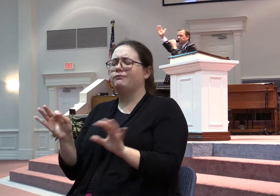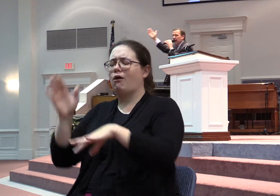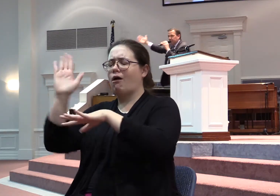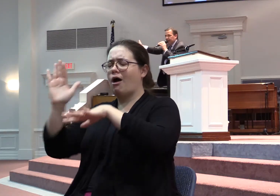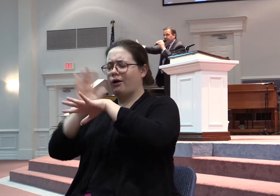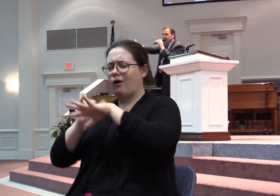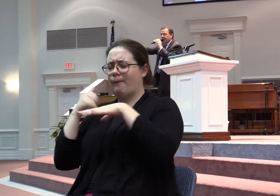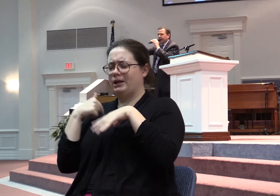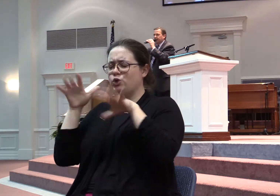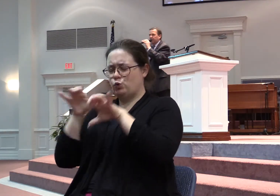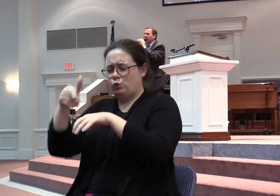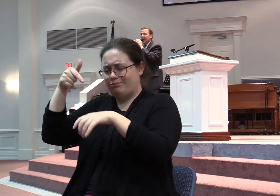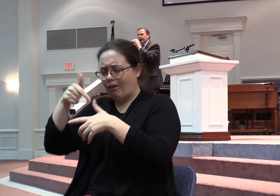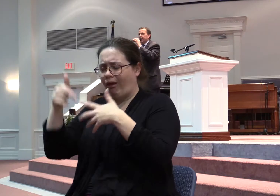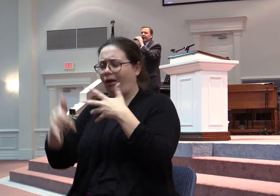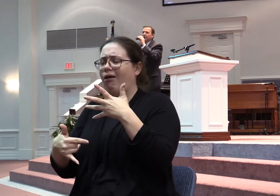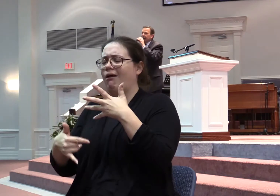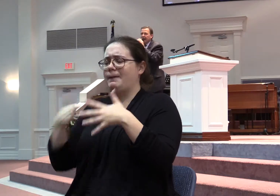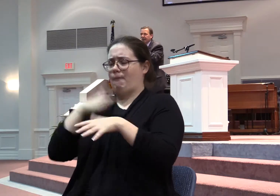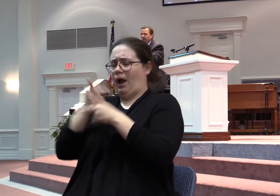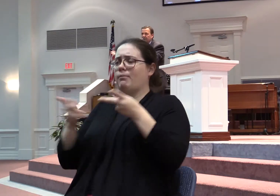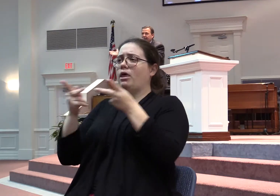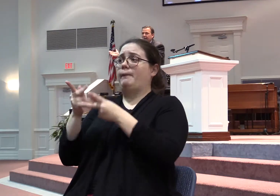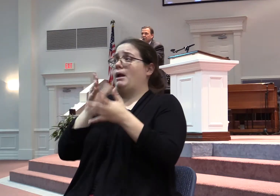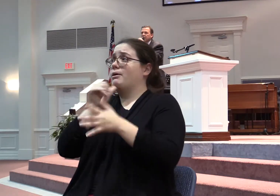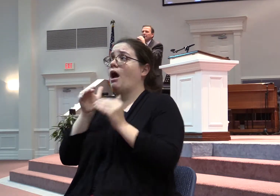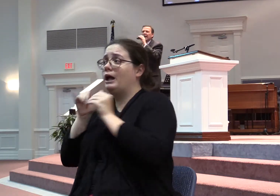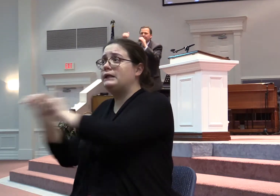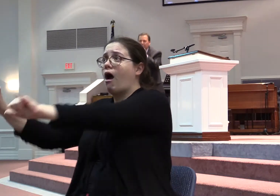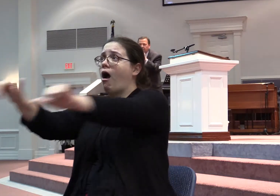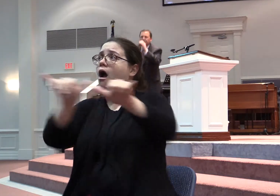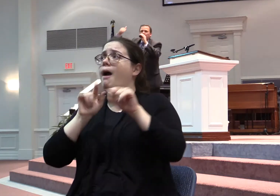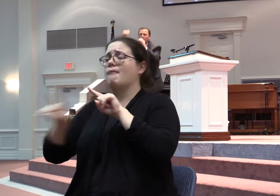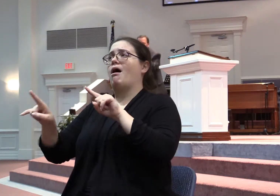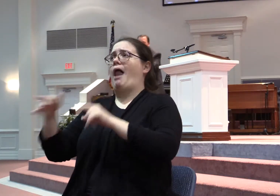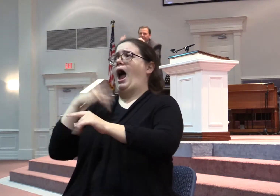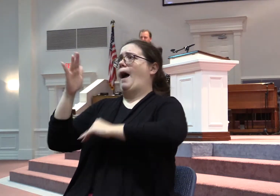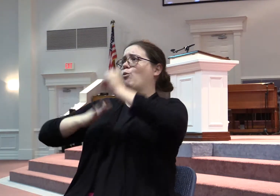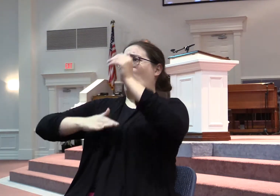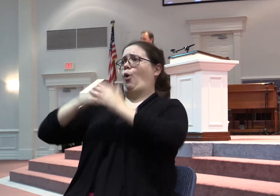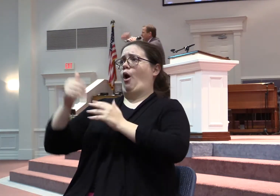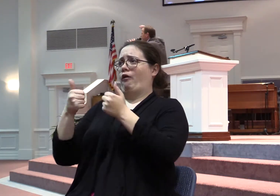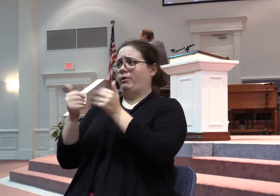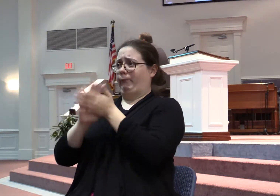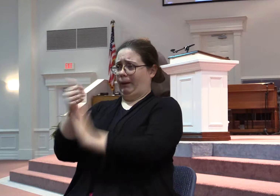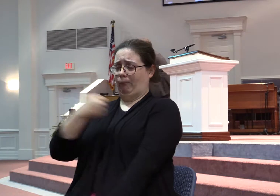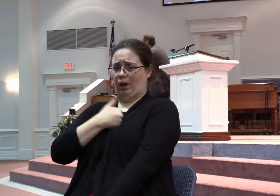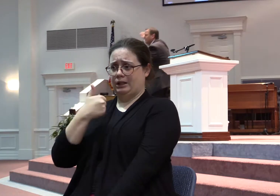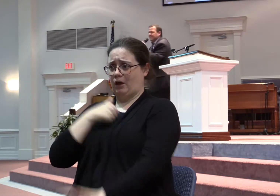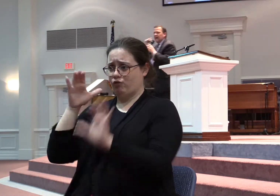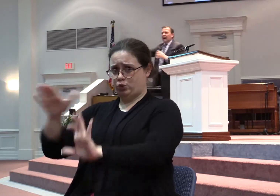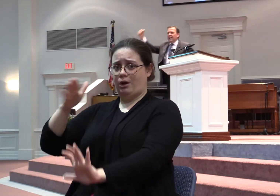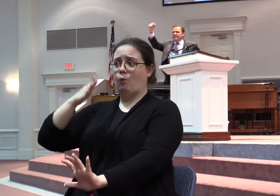this is my place in the kingdom. And it may not be like everybody else, but I'm comfortable being me in the